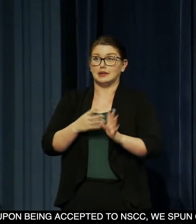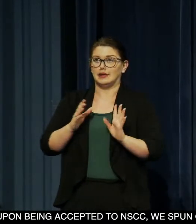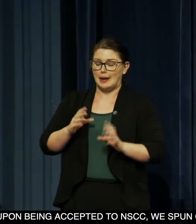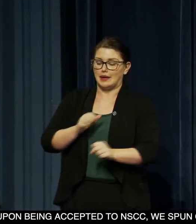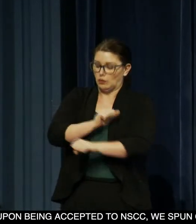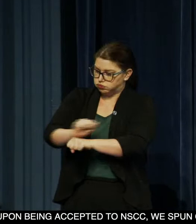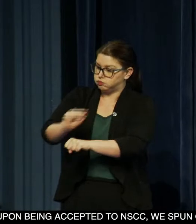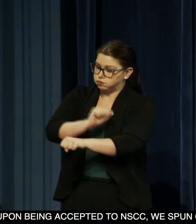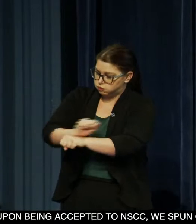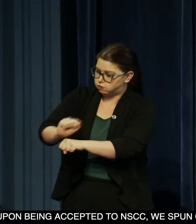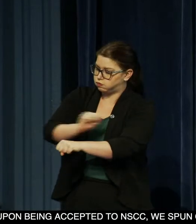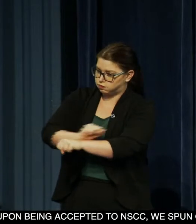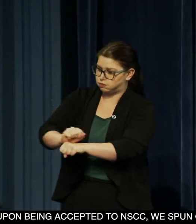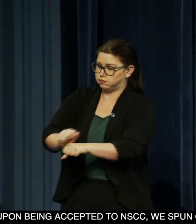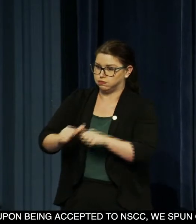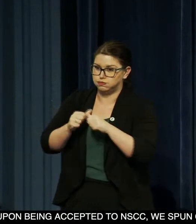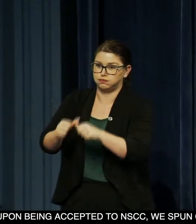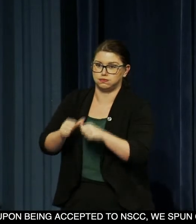work.